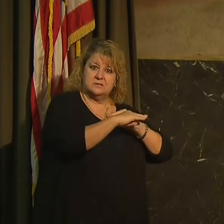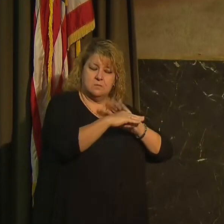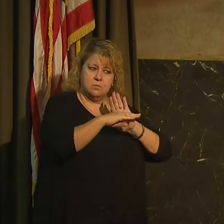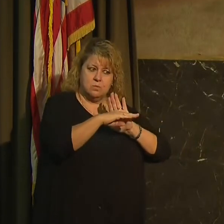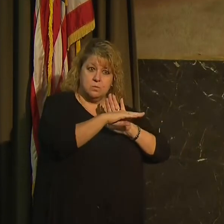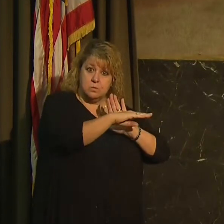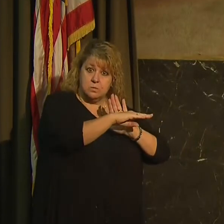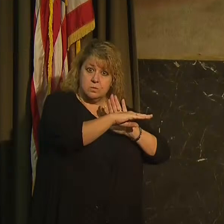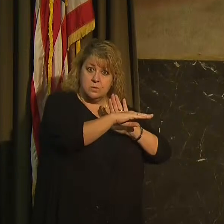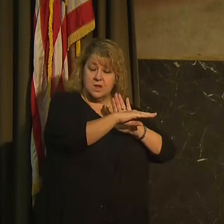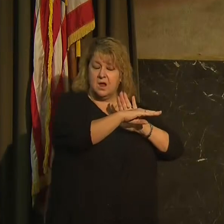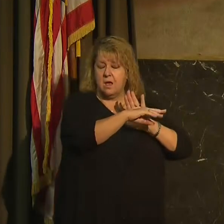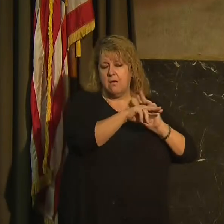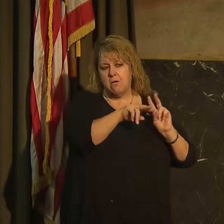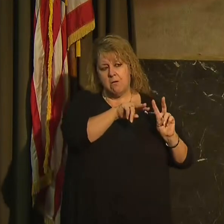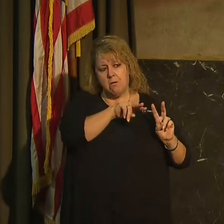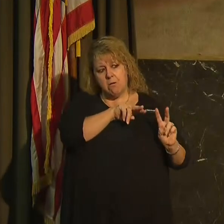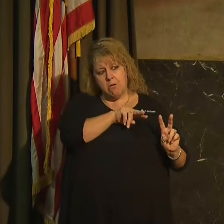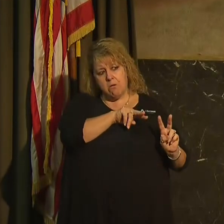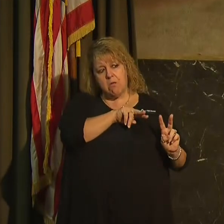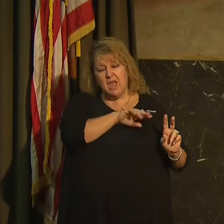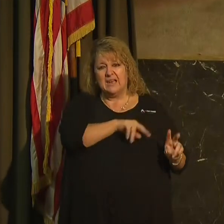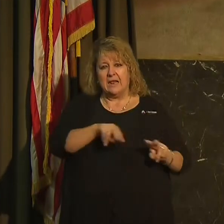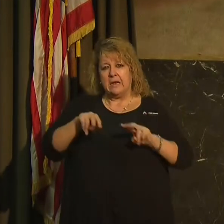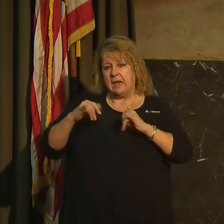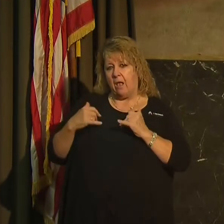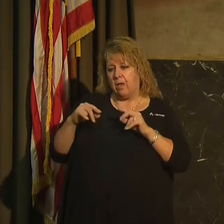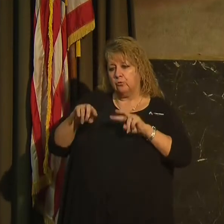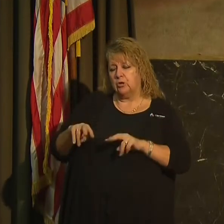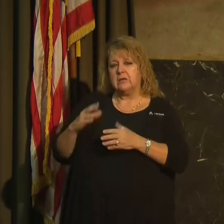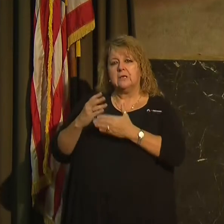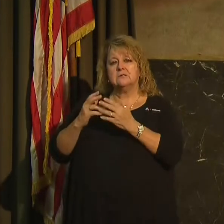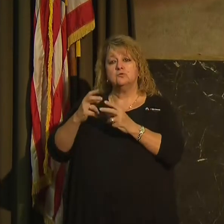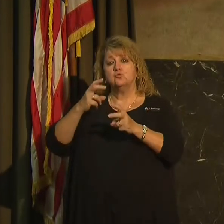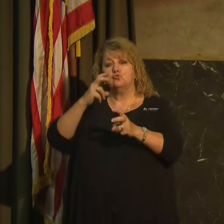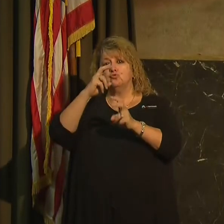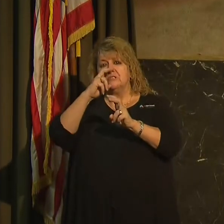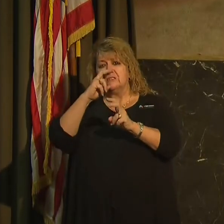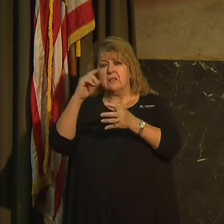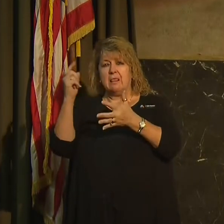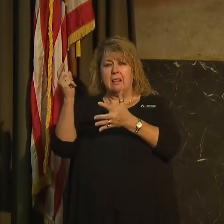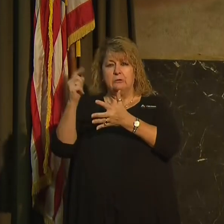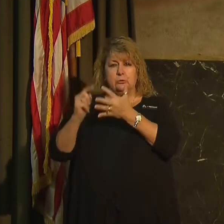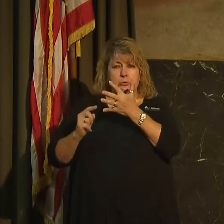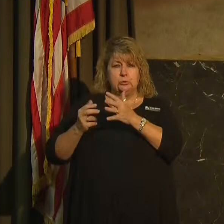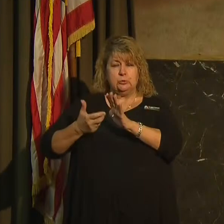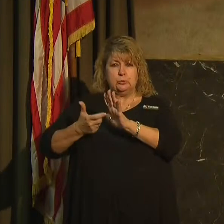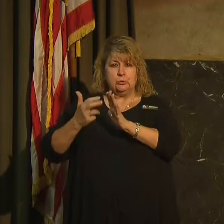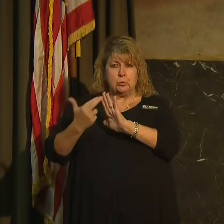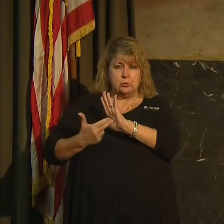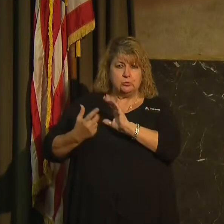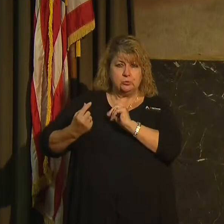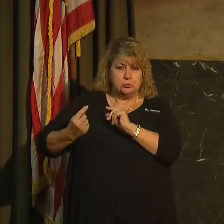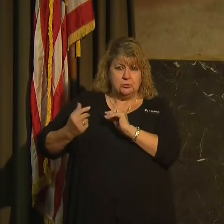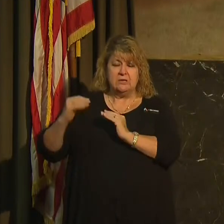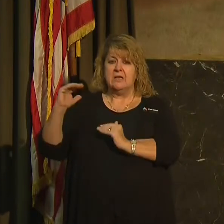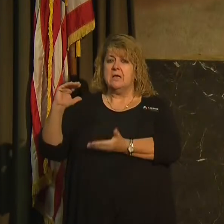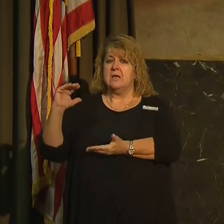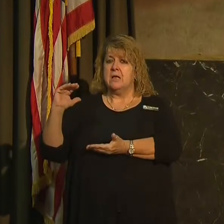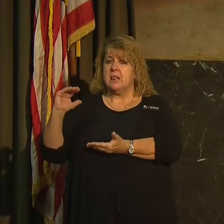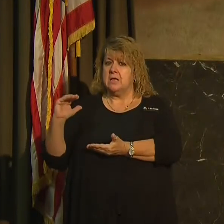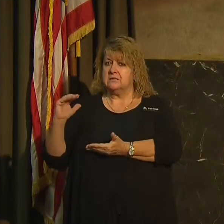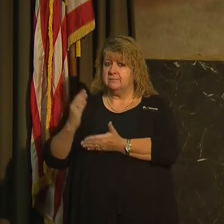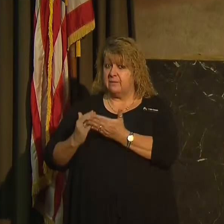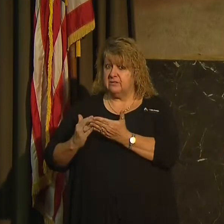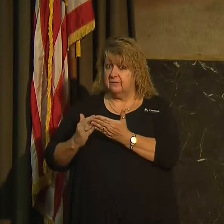restrictions and mandatory mitigation measures. Another positive trend is the